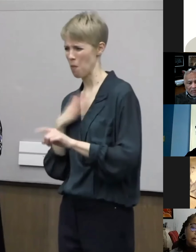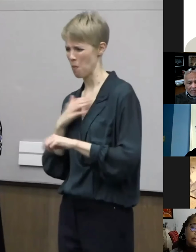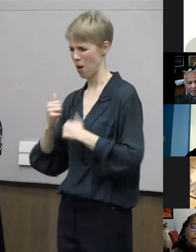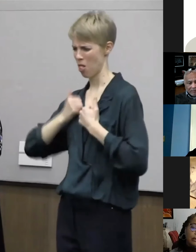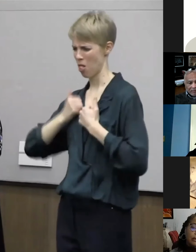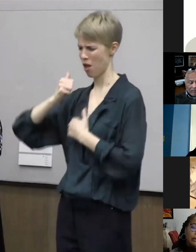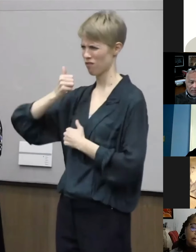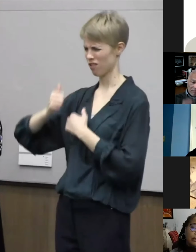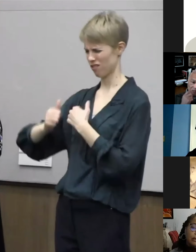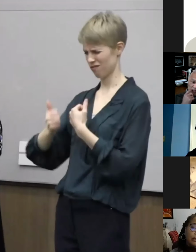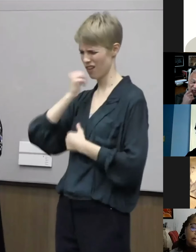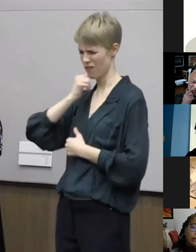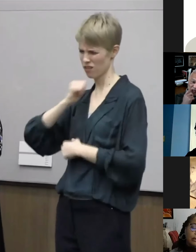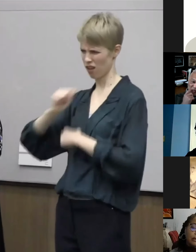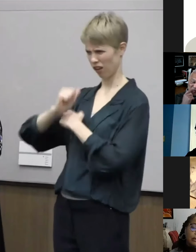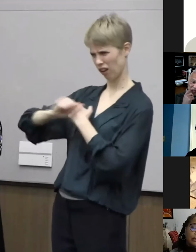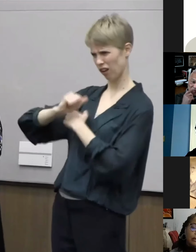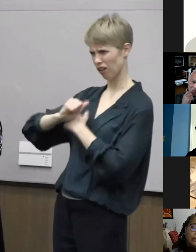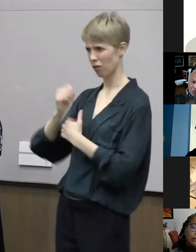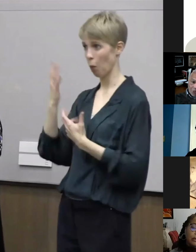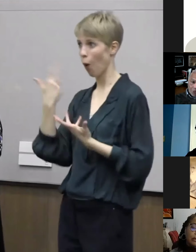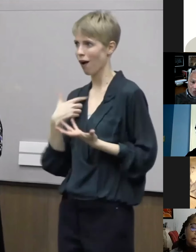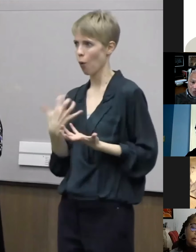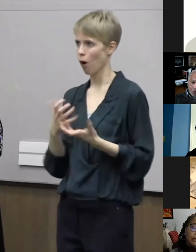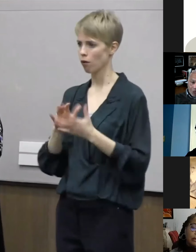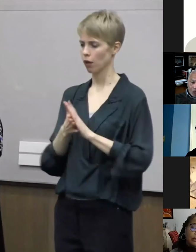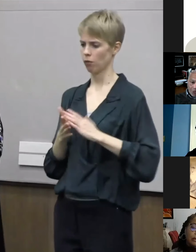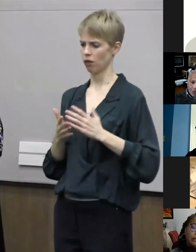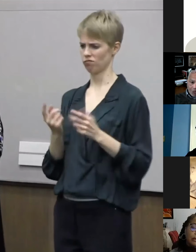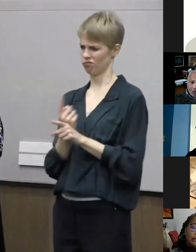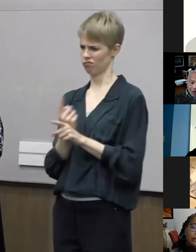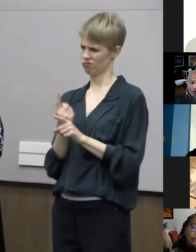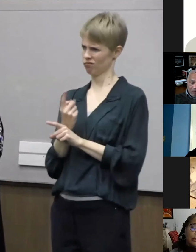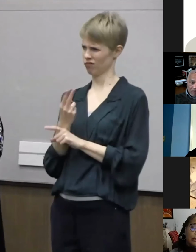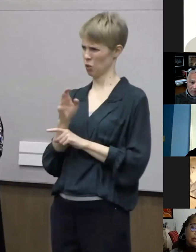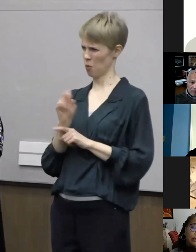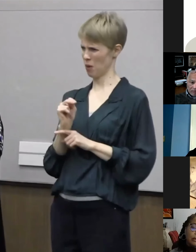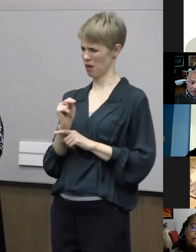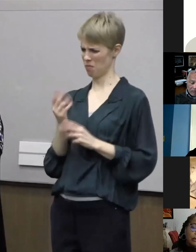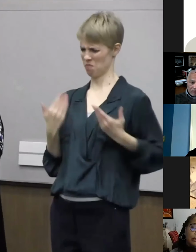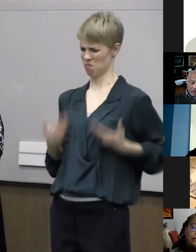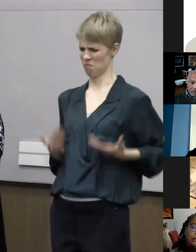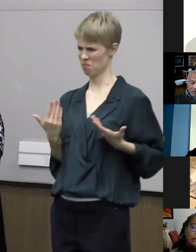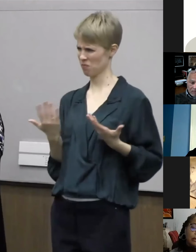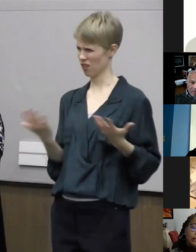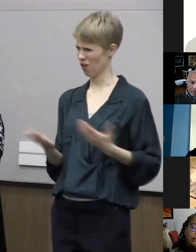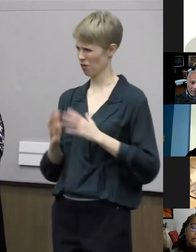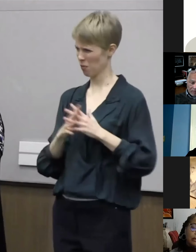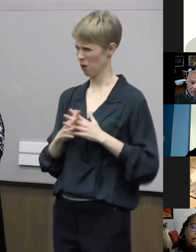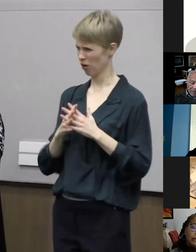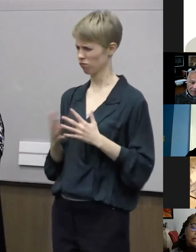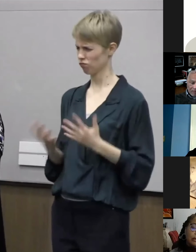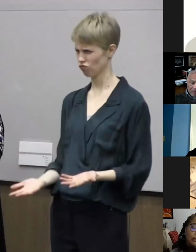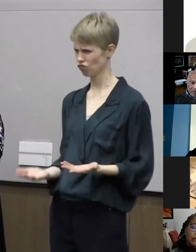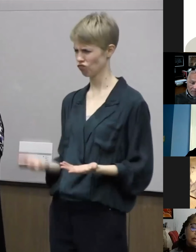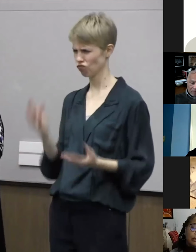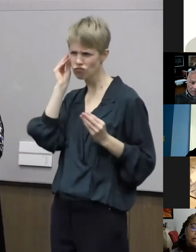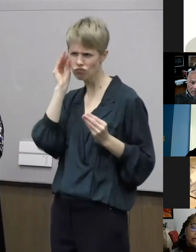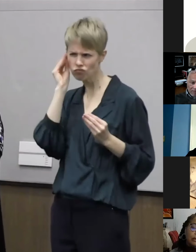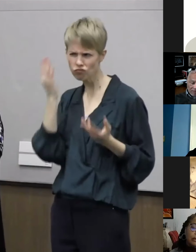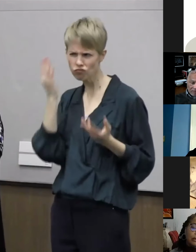because we want to live as decent human beings in America? The Mississippi Freedom Democratic Party was